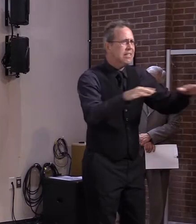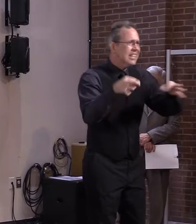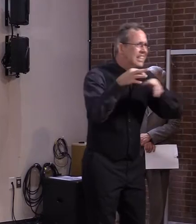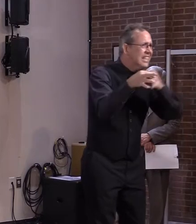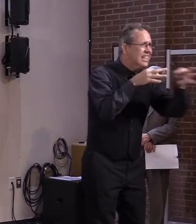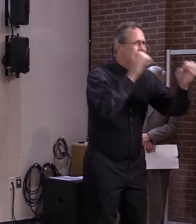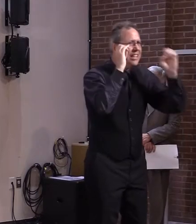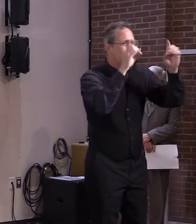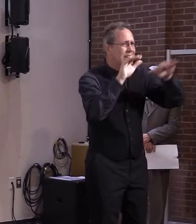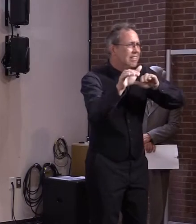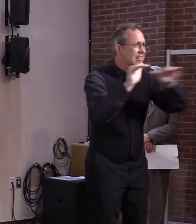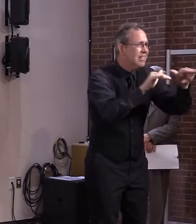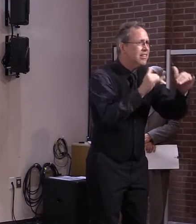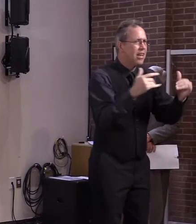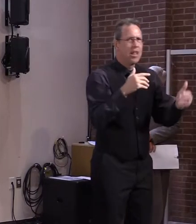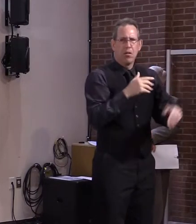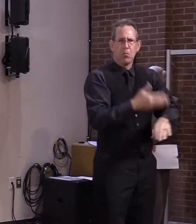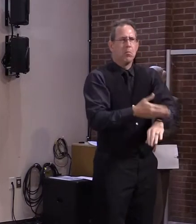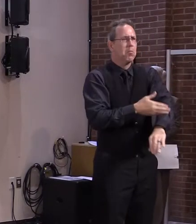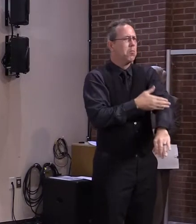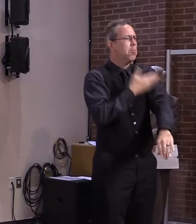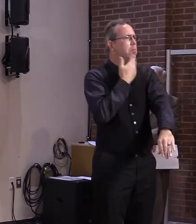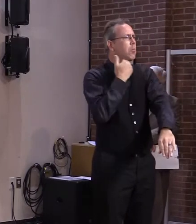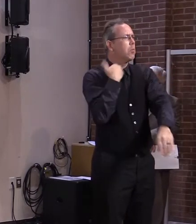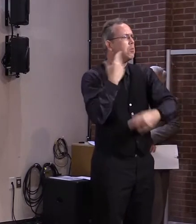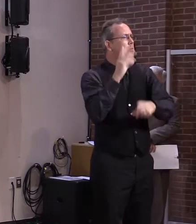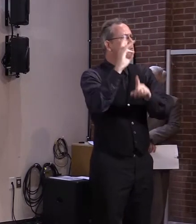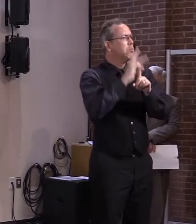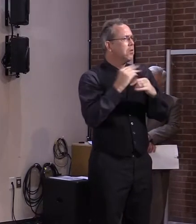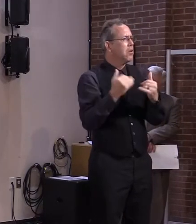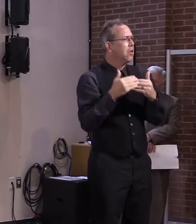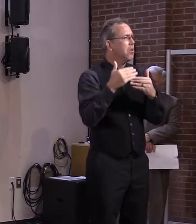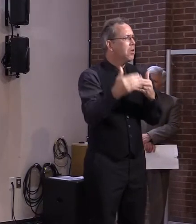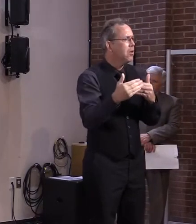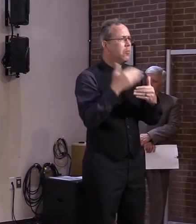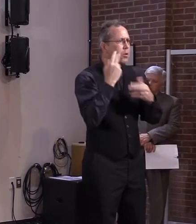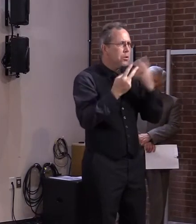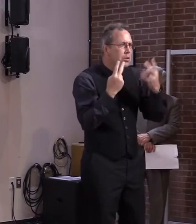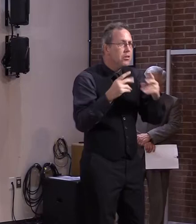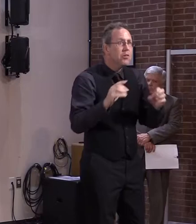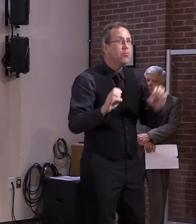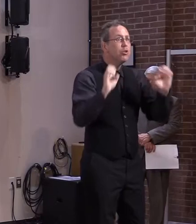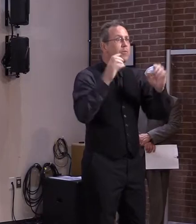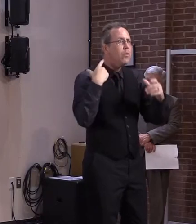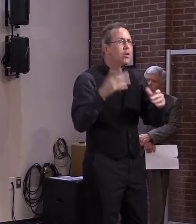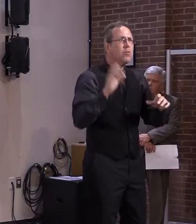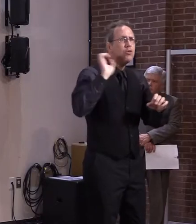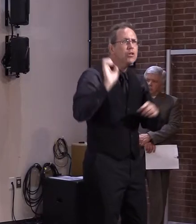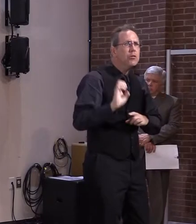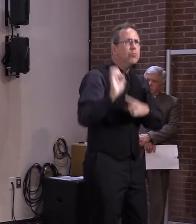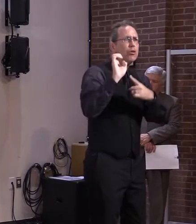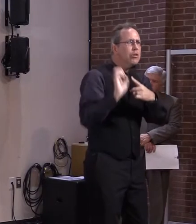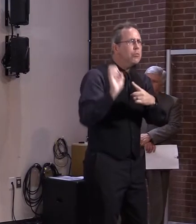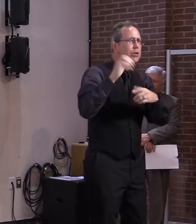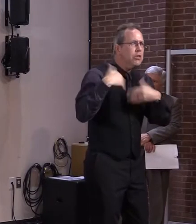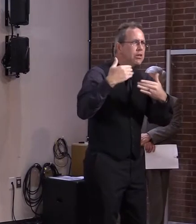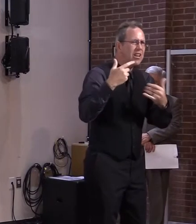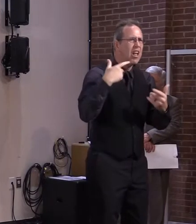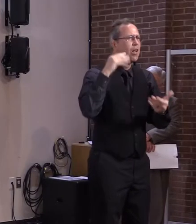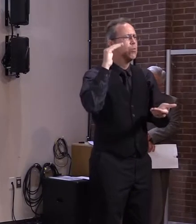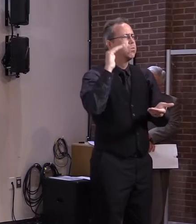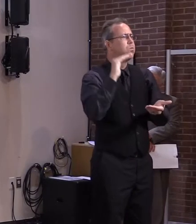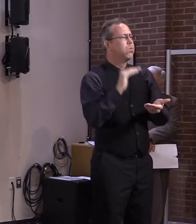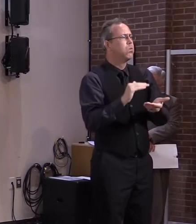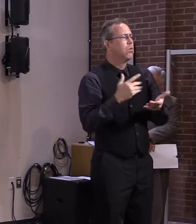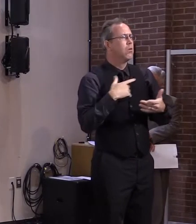in a perpetual state of emergency. It sets a dangerous precedent and would be an abuse of my authority, given